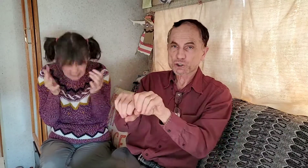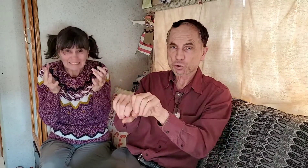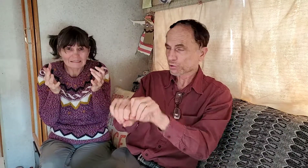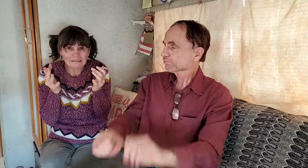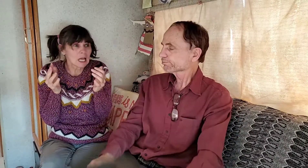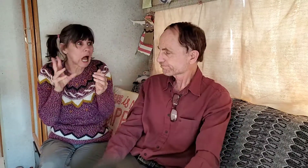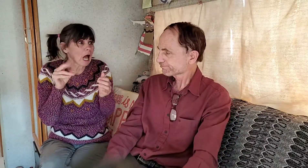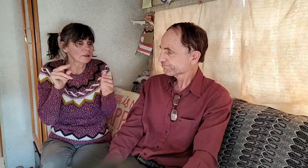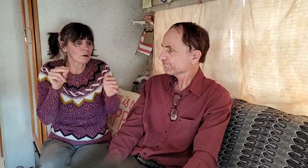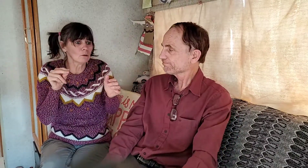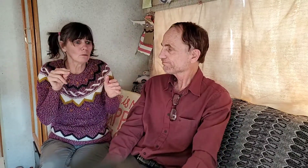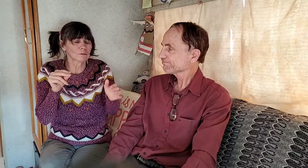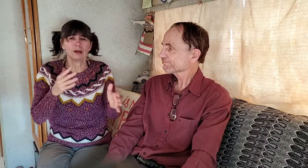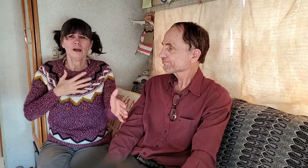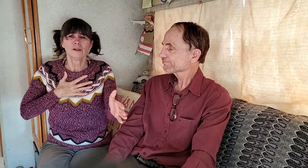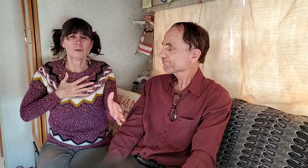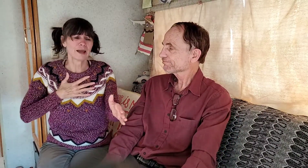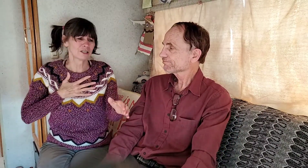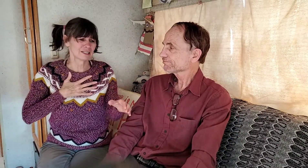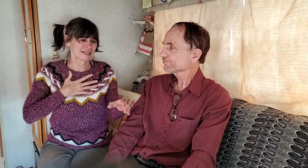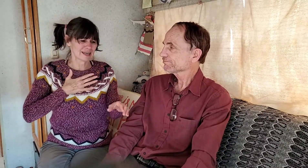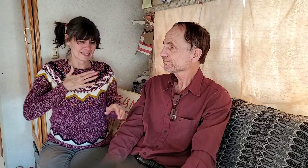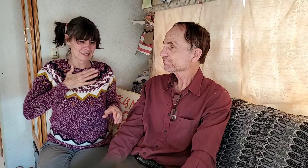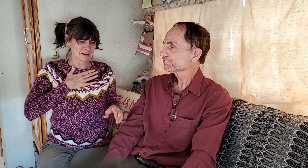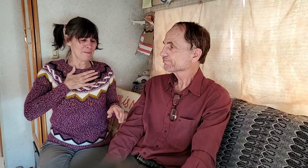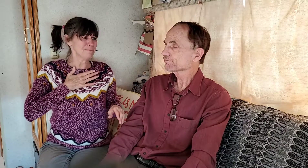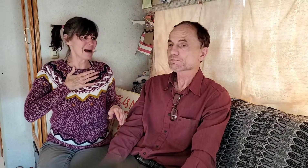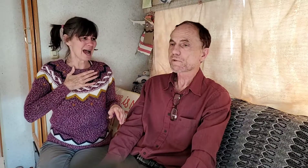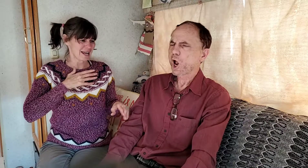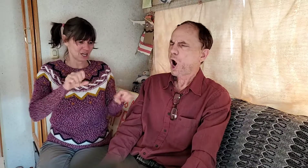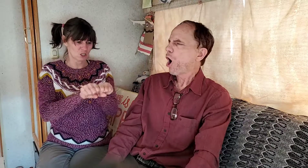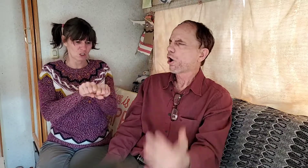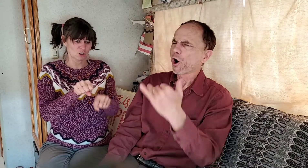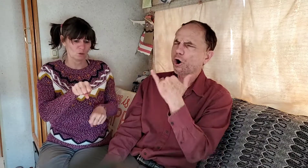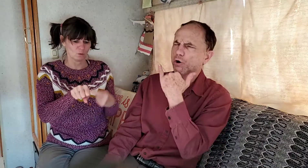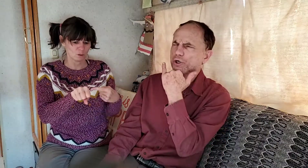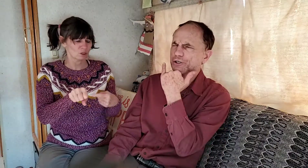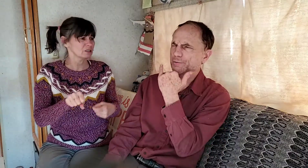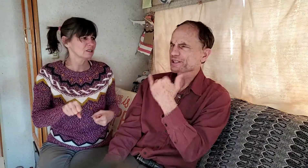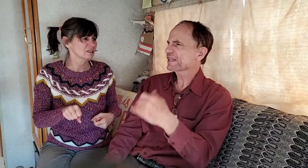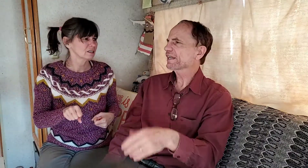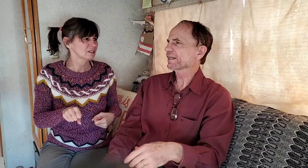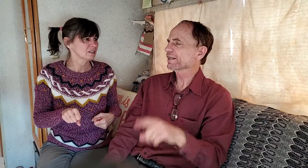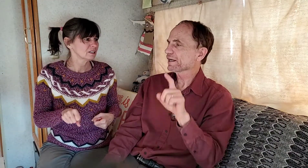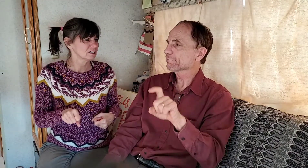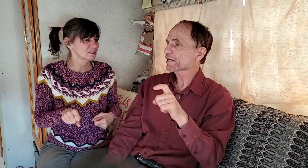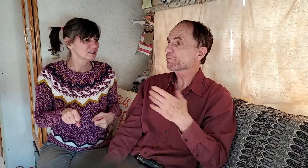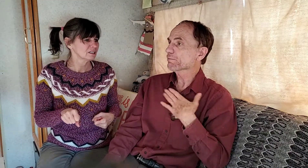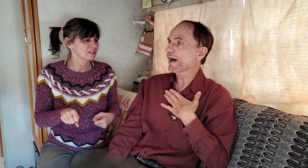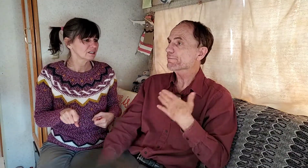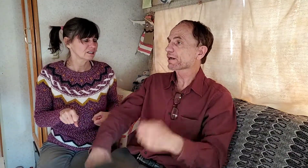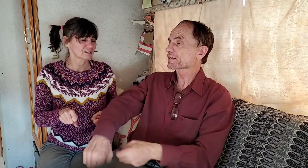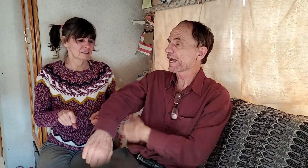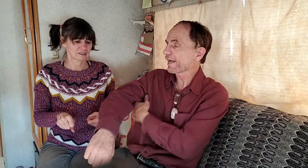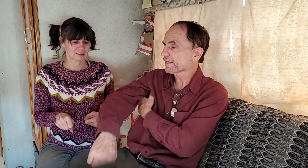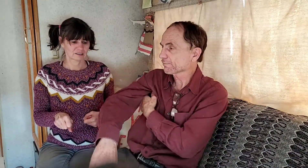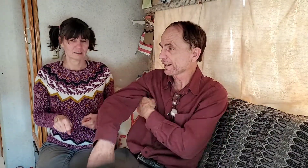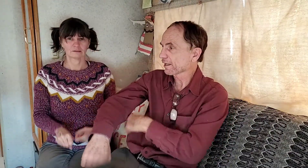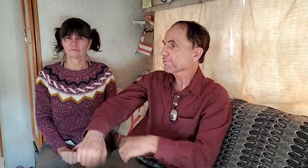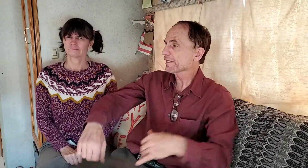shoe. No, Your Majesty, that's my shoe. Oh, no, you're mistaken. It must be mine because I had it in my armpit and